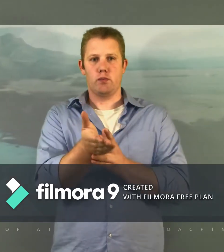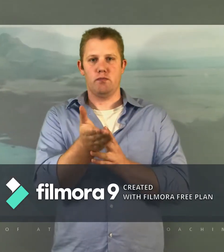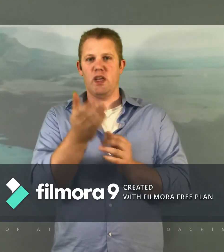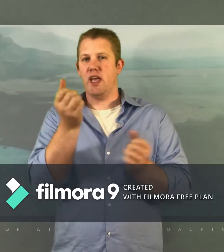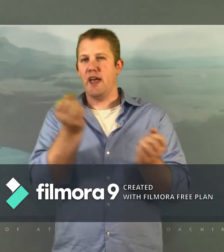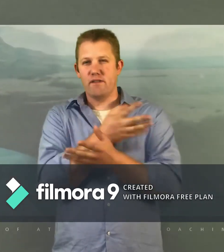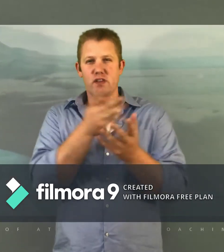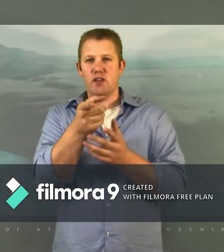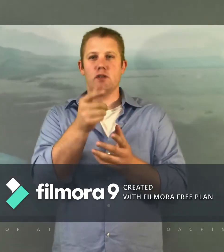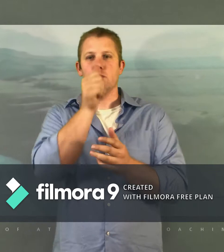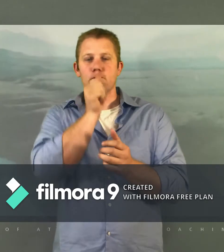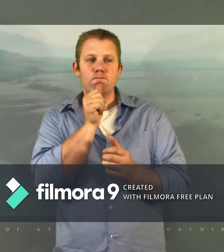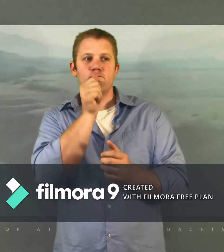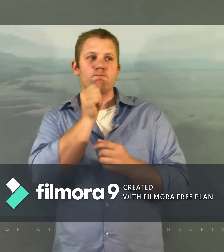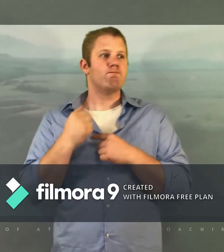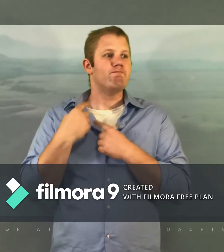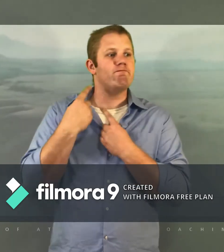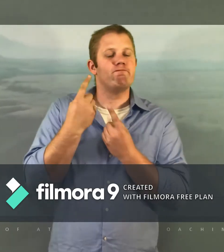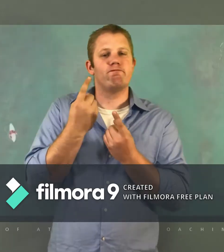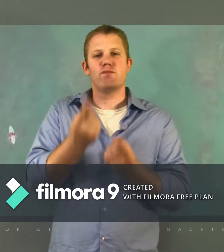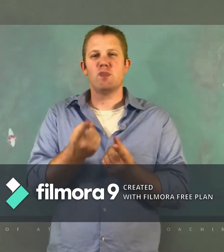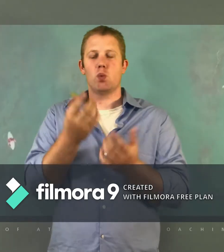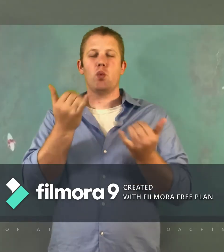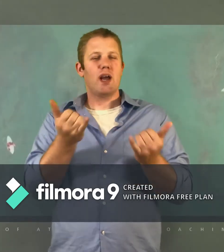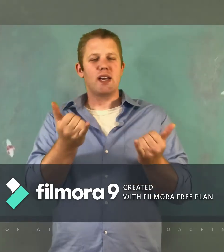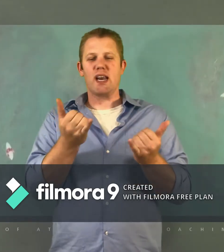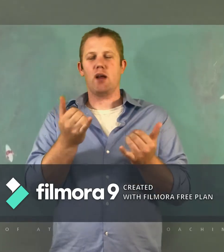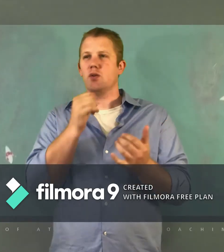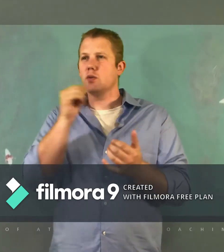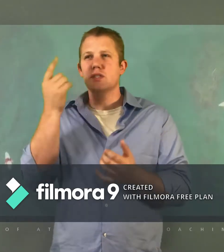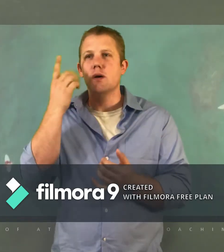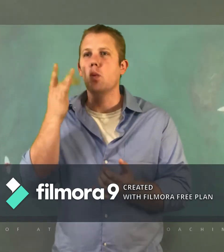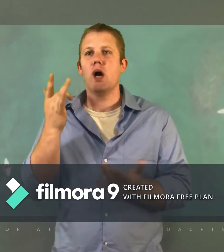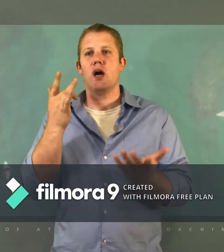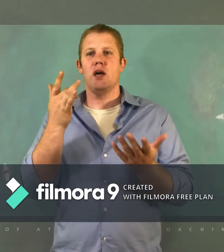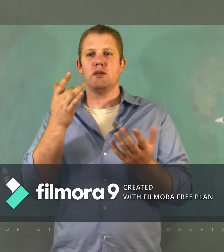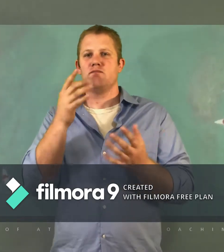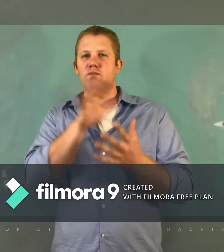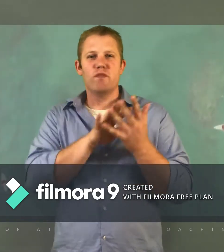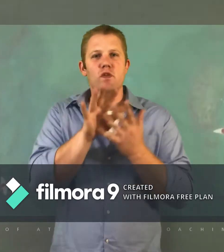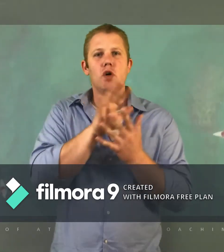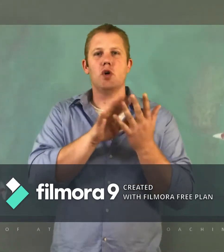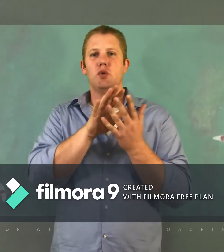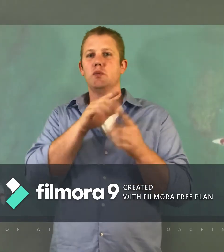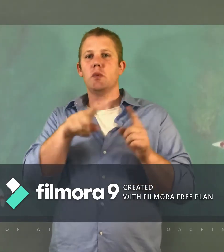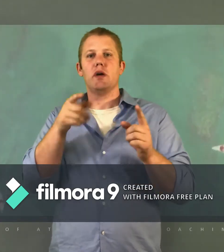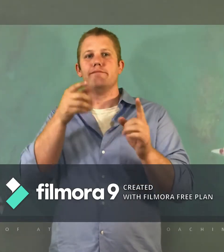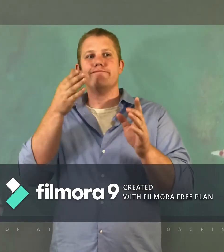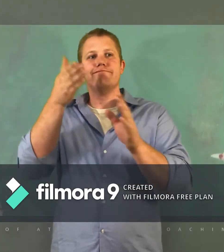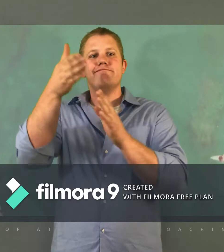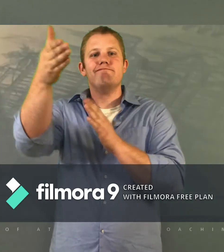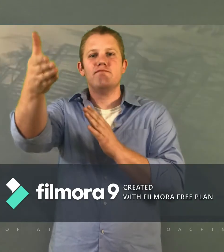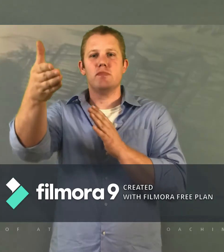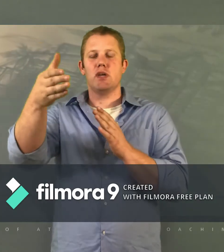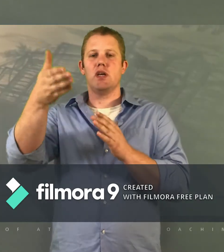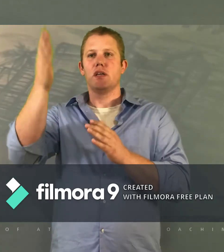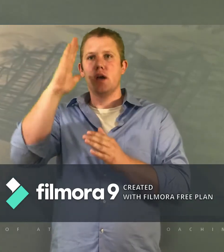through. Everything that you're going through, at some point, it makes no sense to you right now. But at some